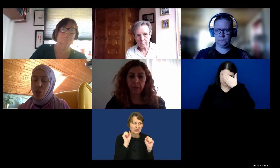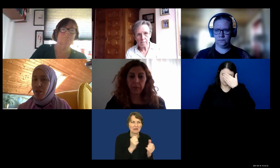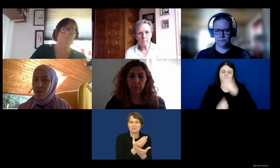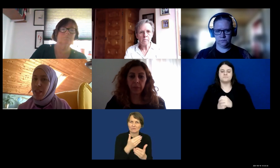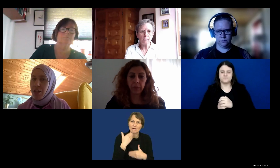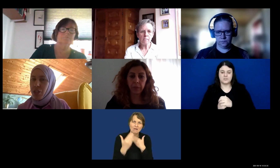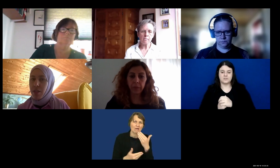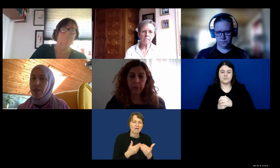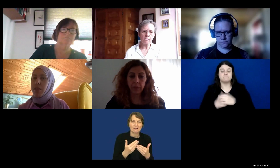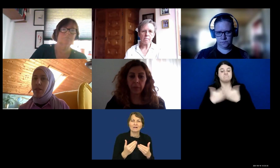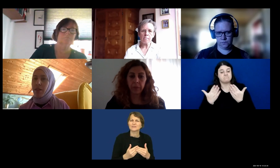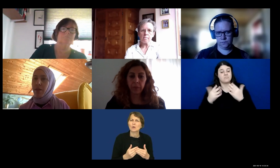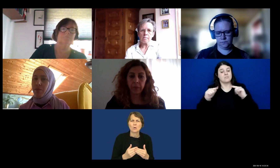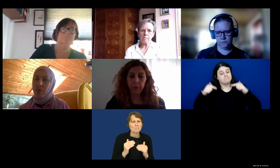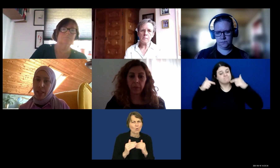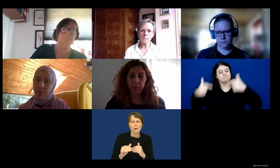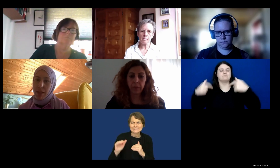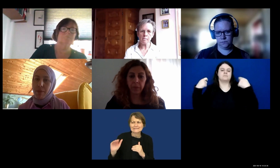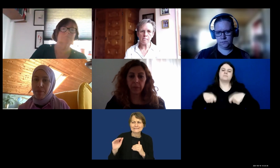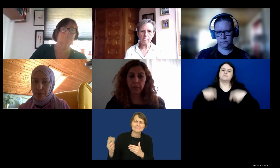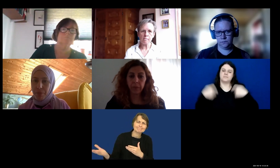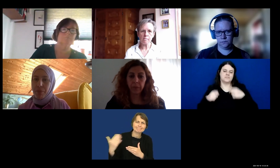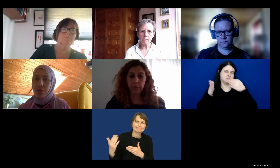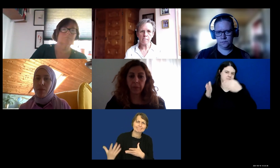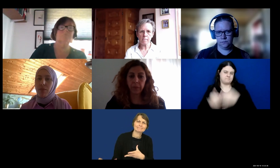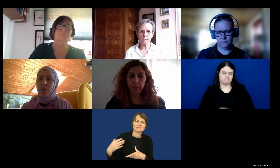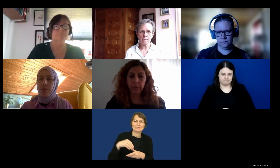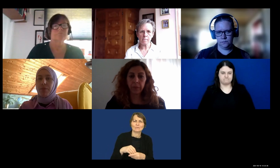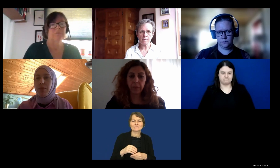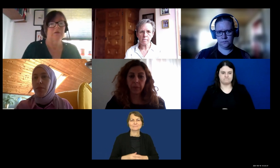we should engage in this aspect.